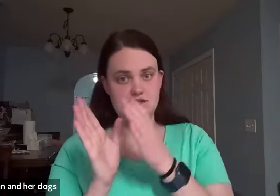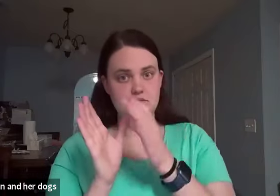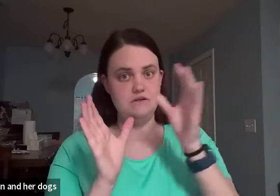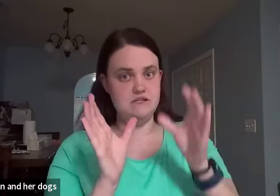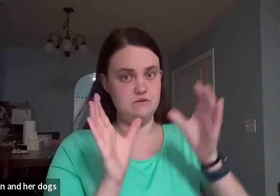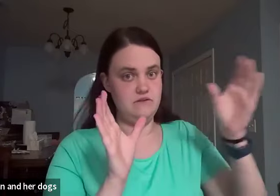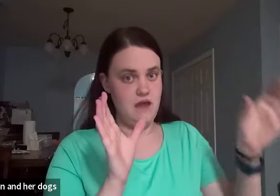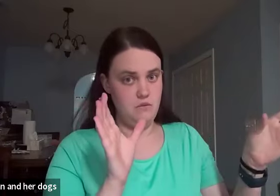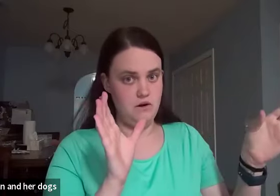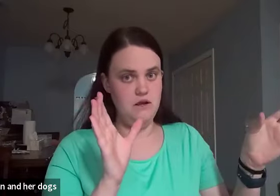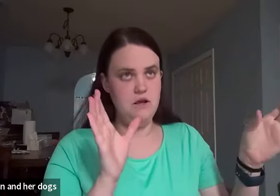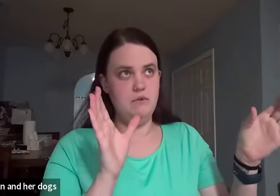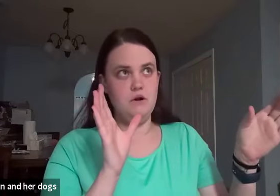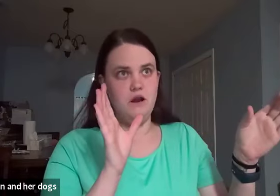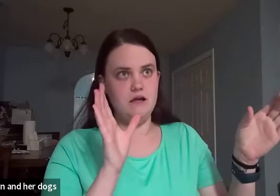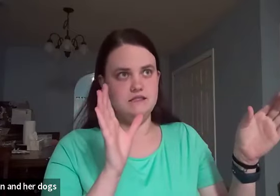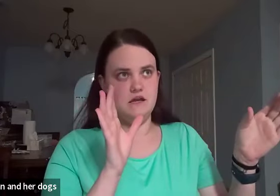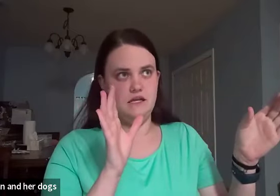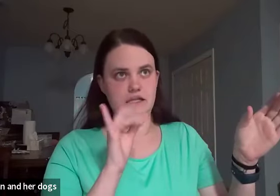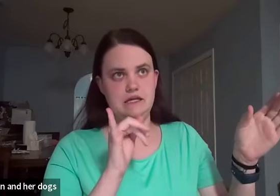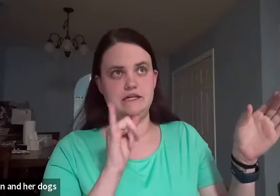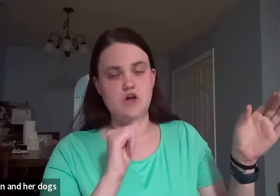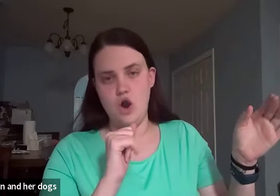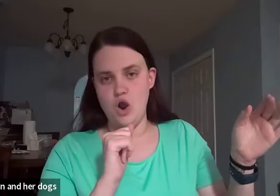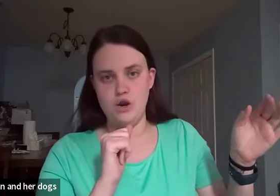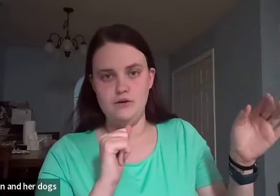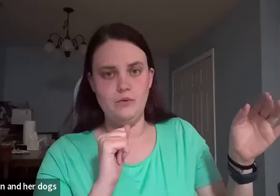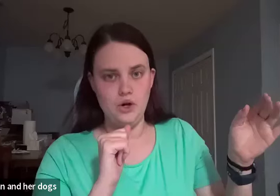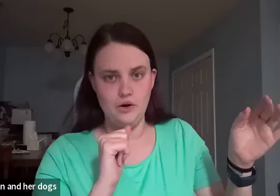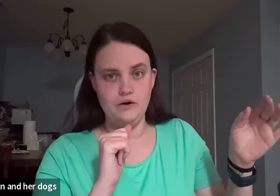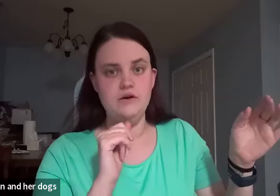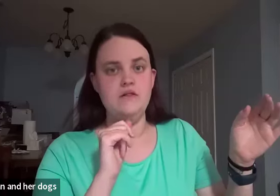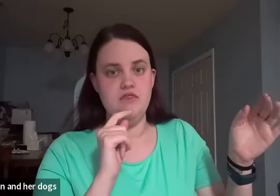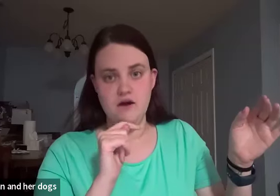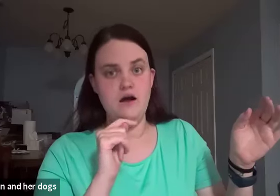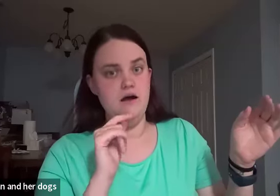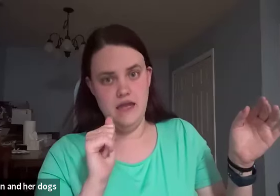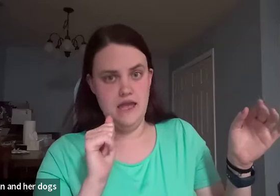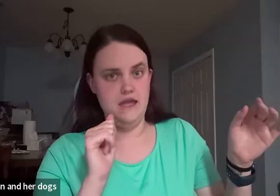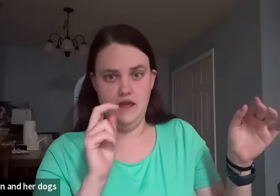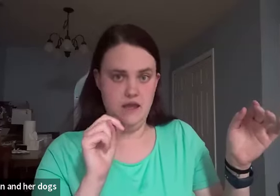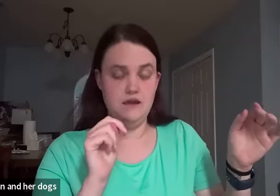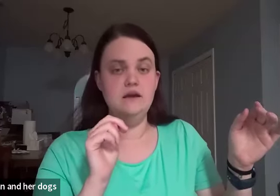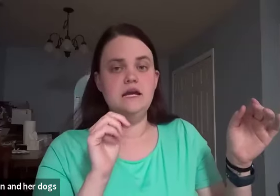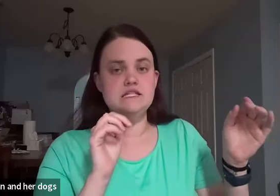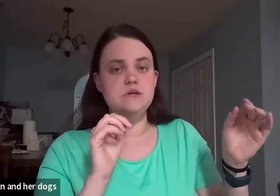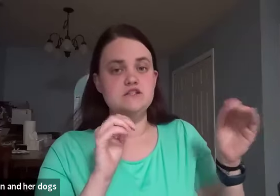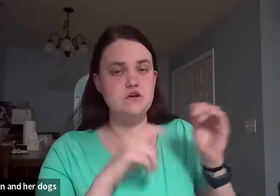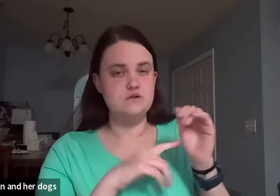sign this word, and that word, but we're not signing is, are, were, the, a, and. It is because those